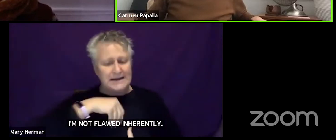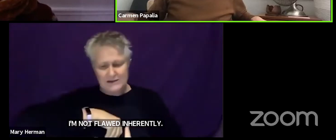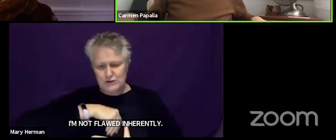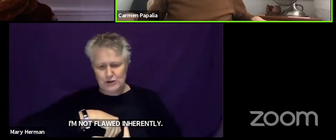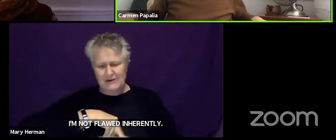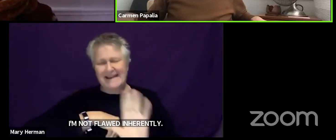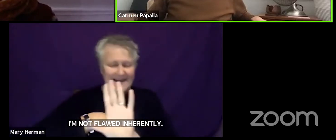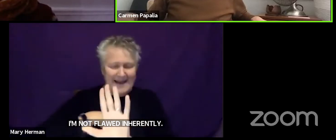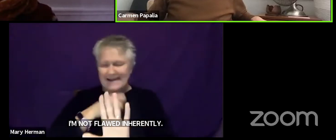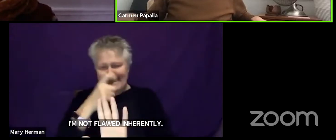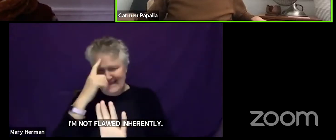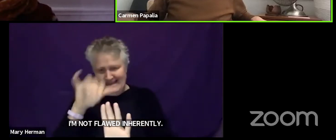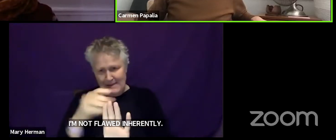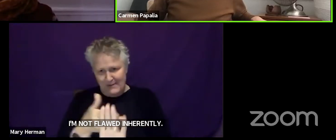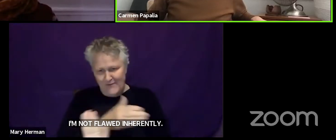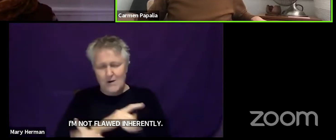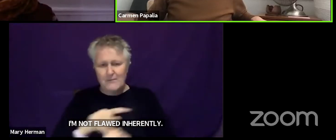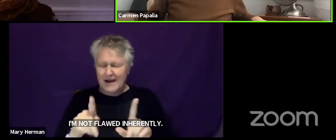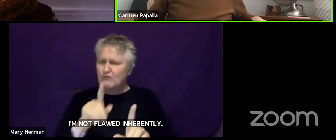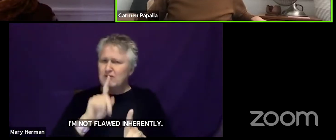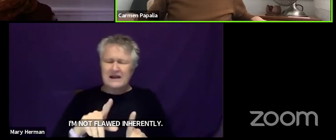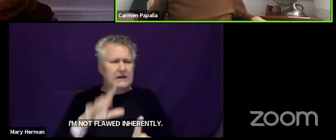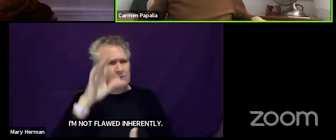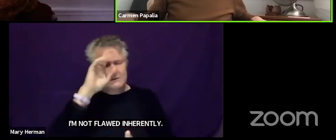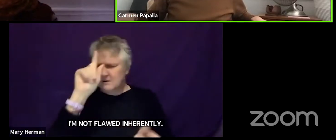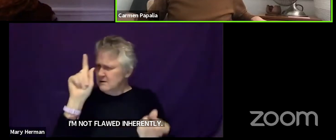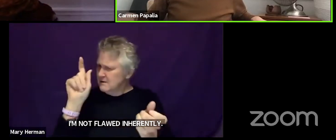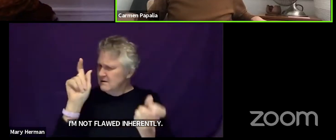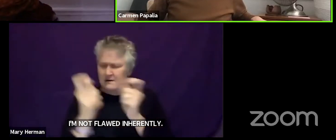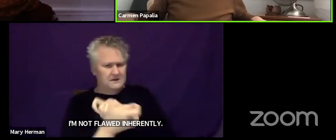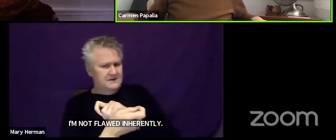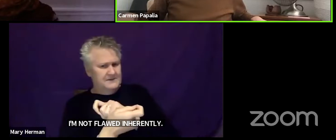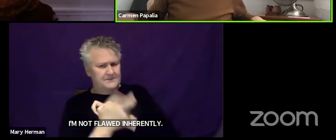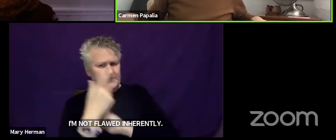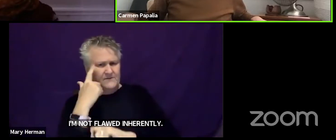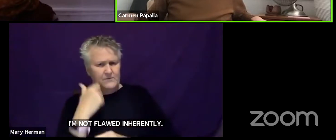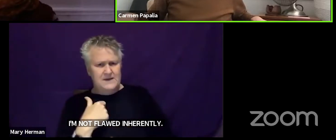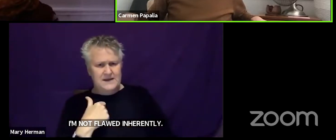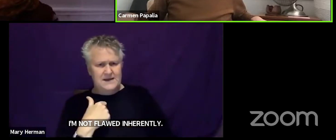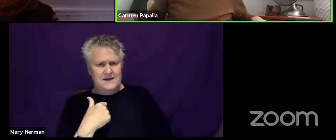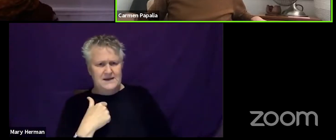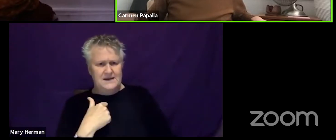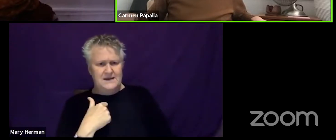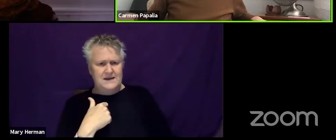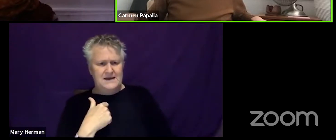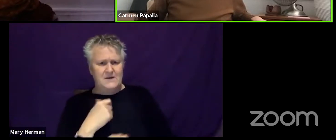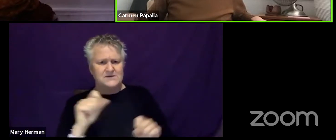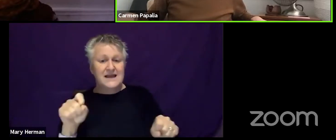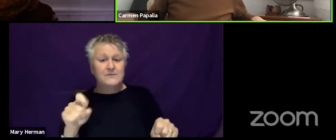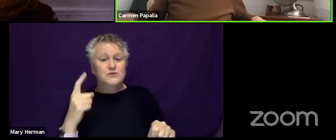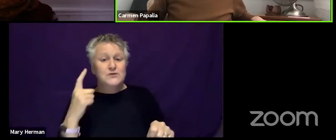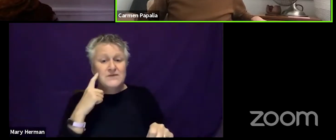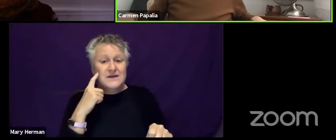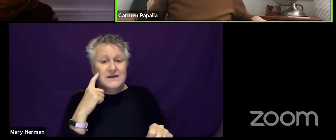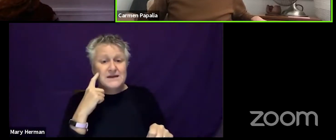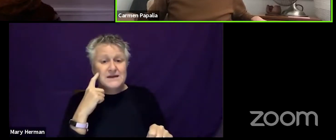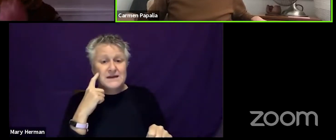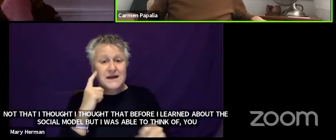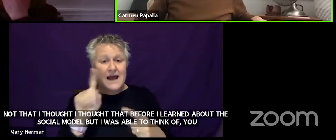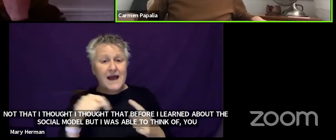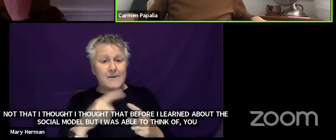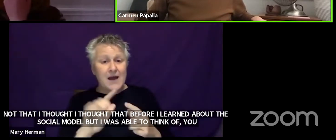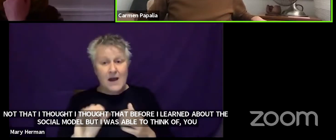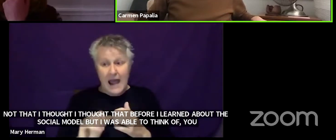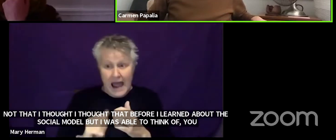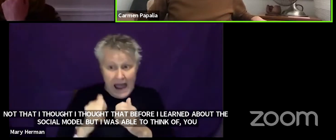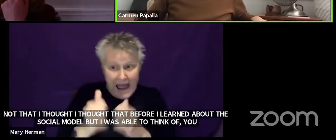like it just really shifted some dynamic for me where I was able to think of these, the ways that I'm disabled